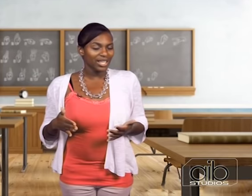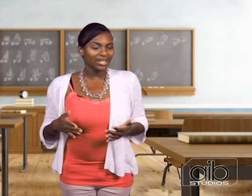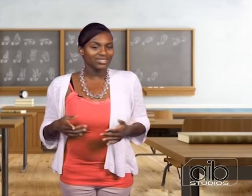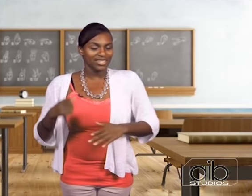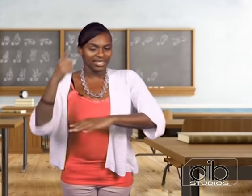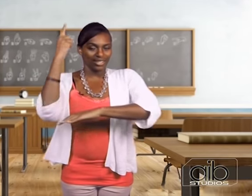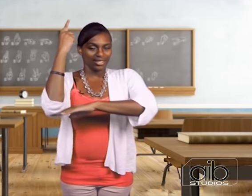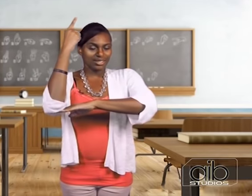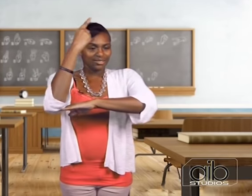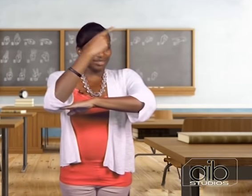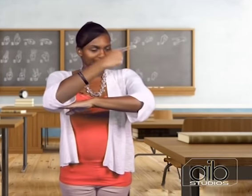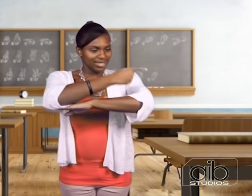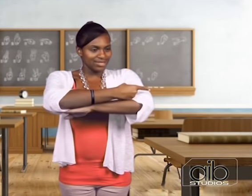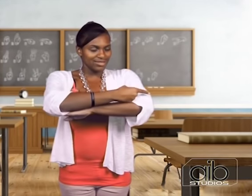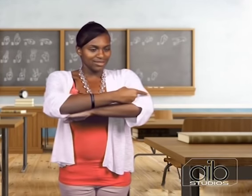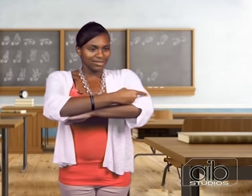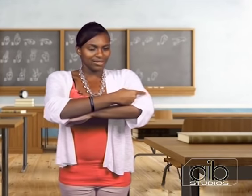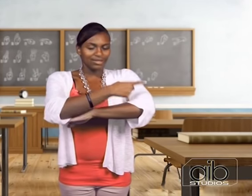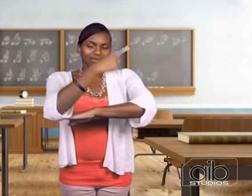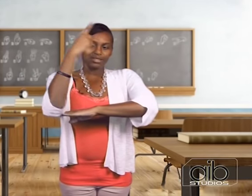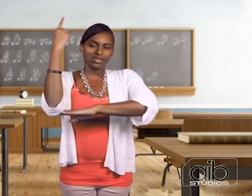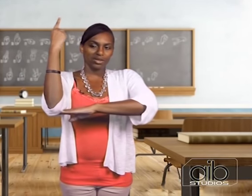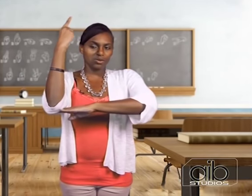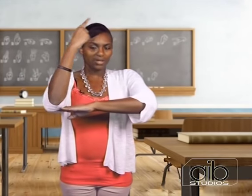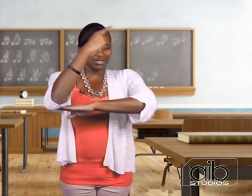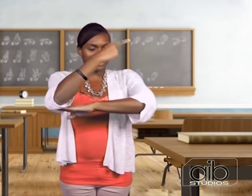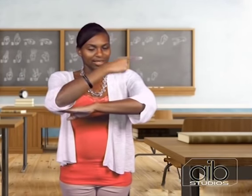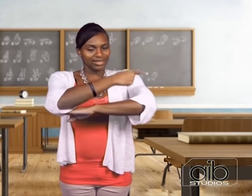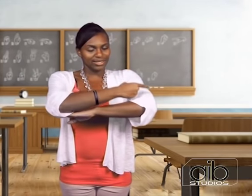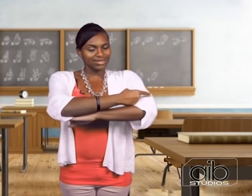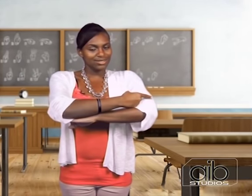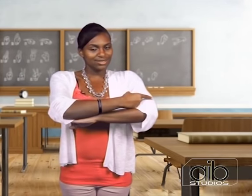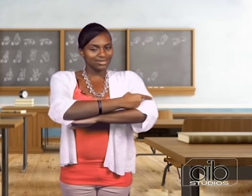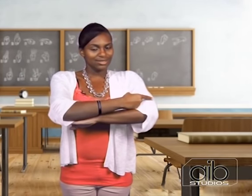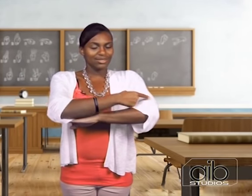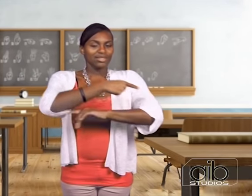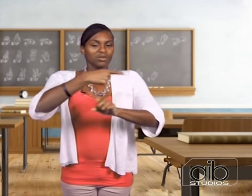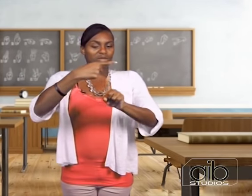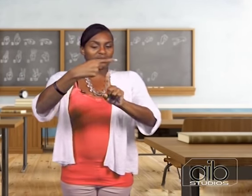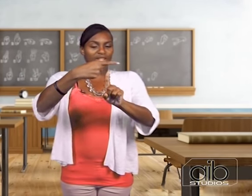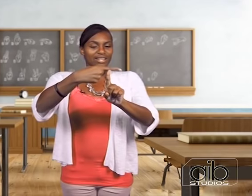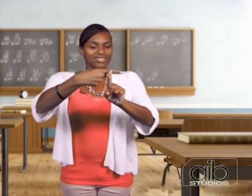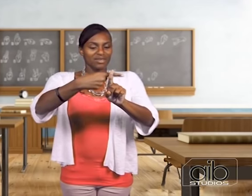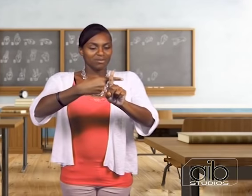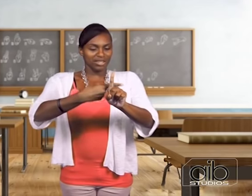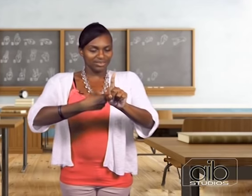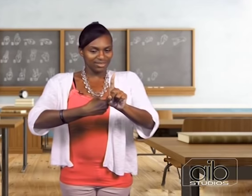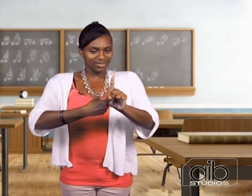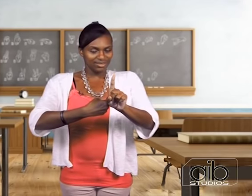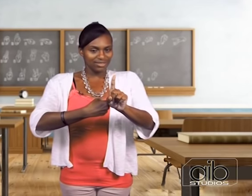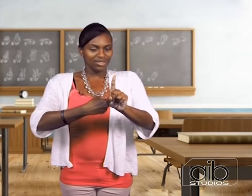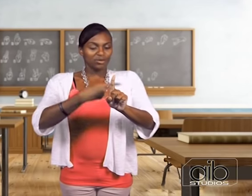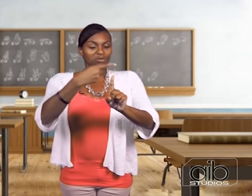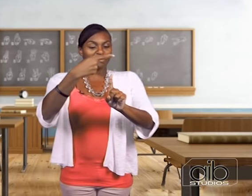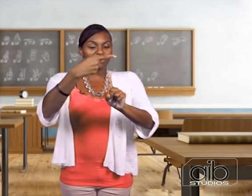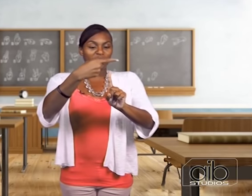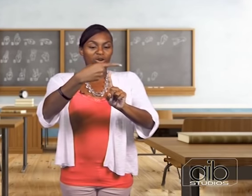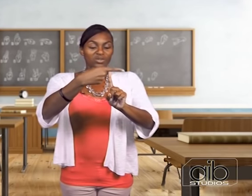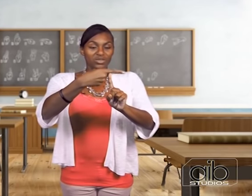how to say days. Heal one day like this. We learned how to say month. Remember, we always go